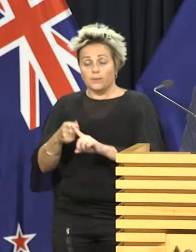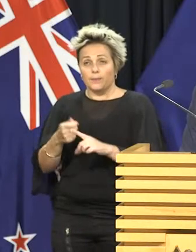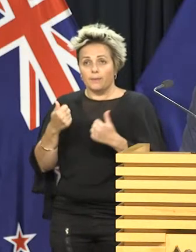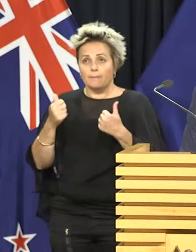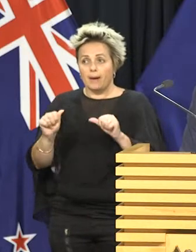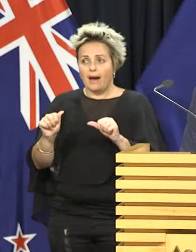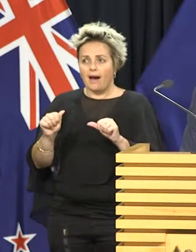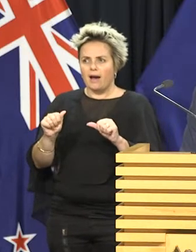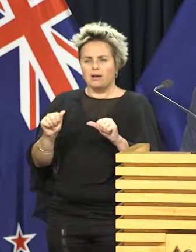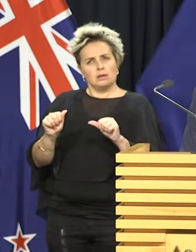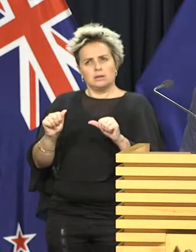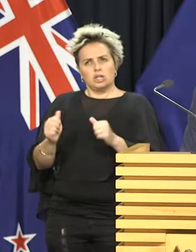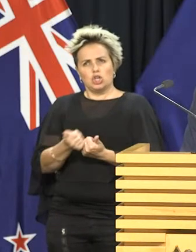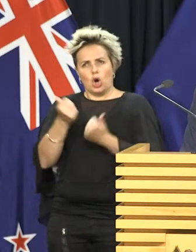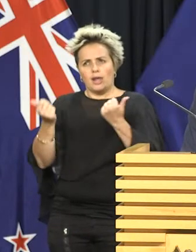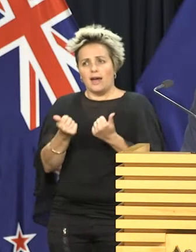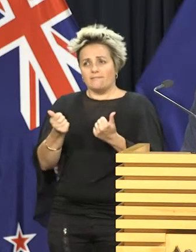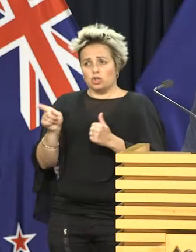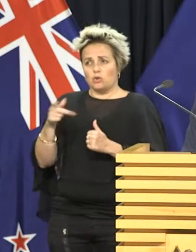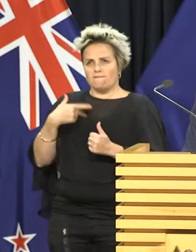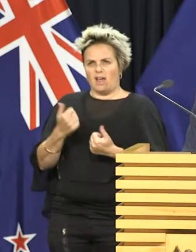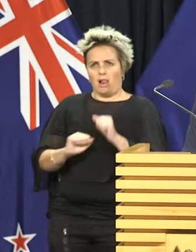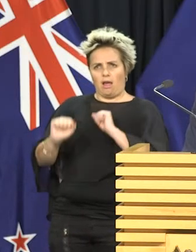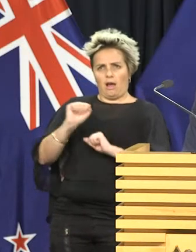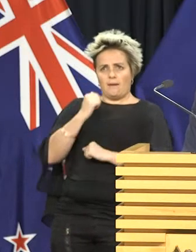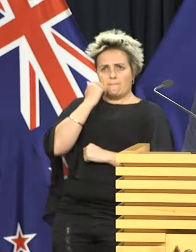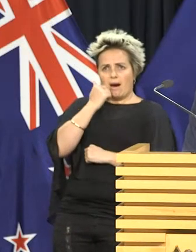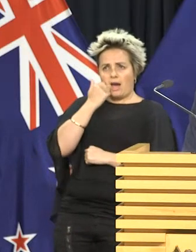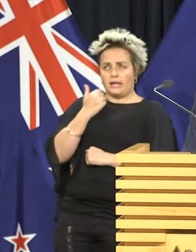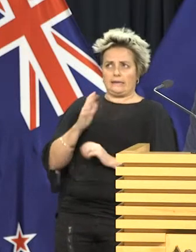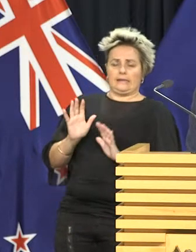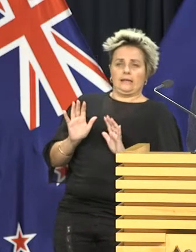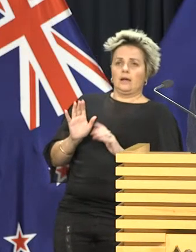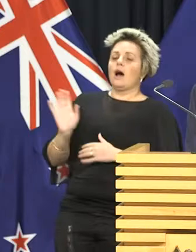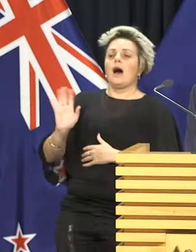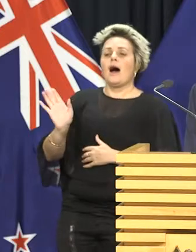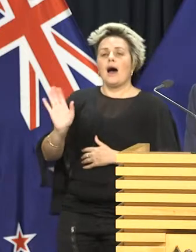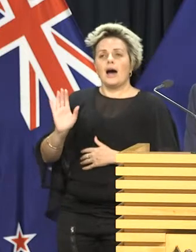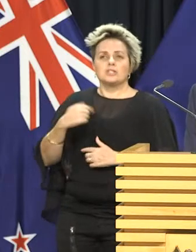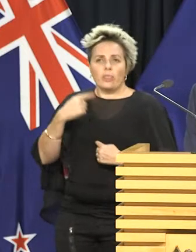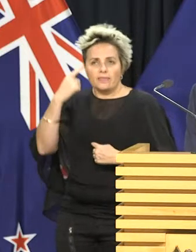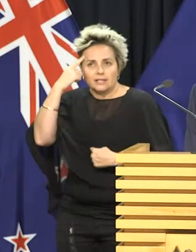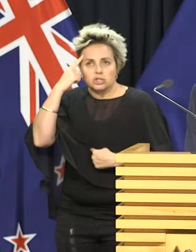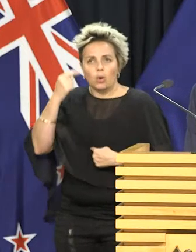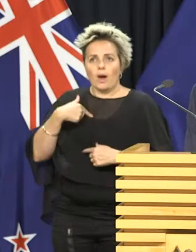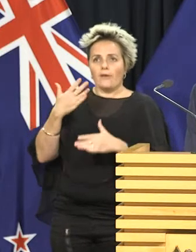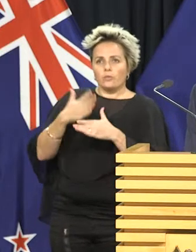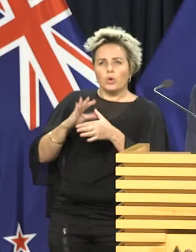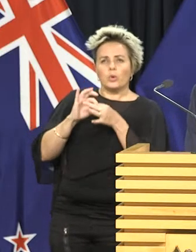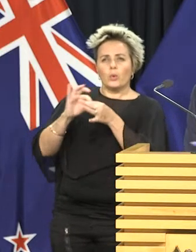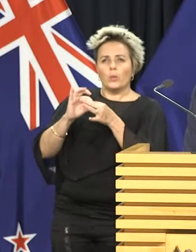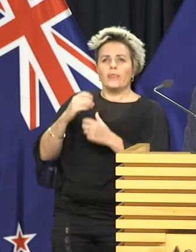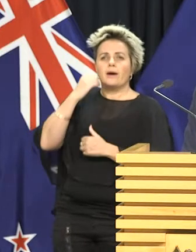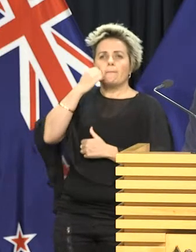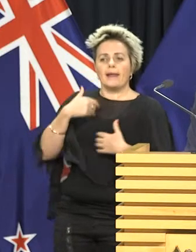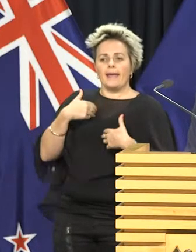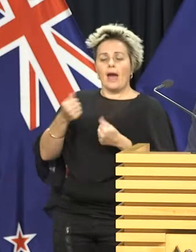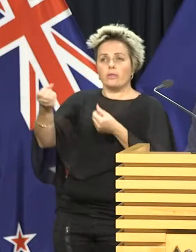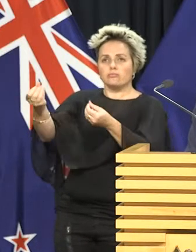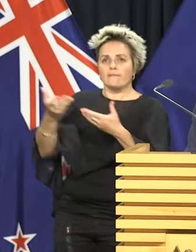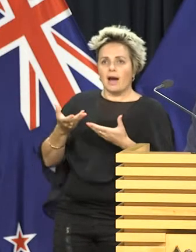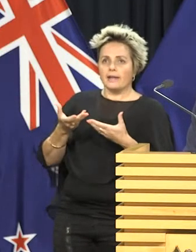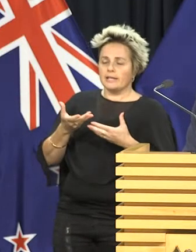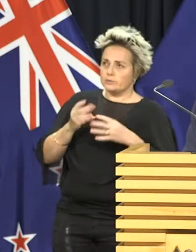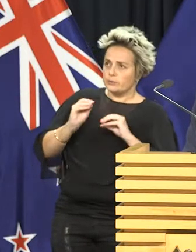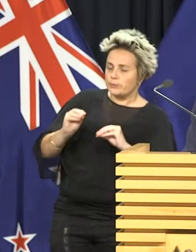problem with Maori wanting to get vaccinated? No, I don't believe there is, as I've worked with Maori health providers to build their capacity and